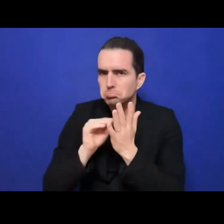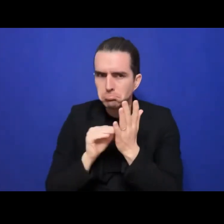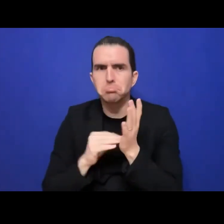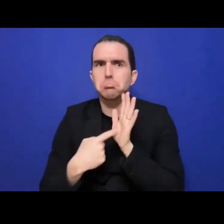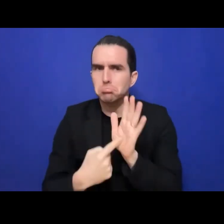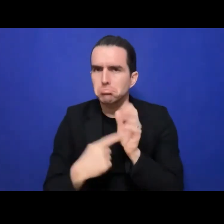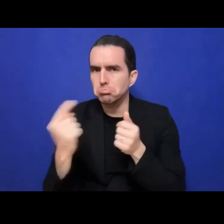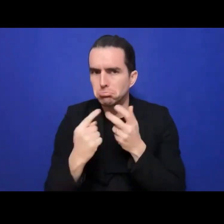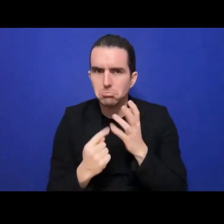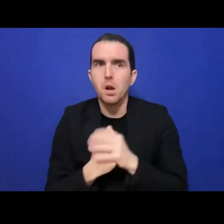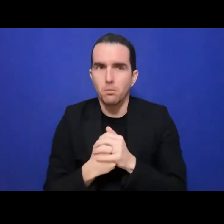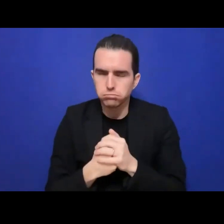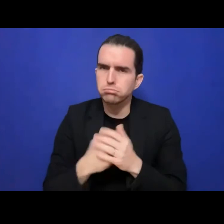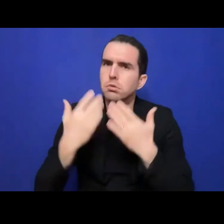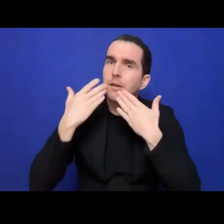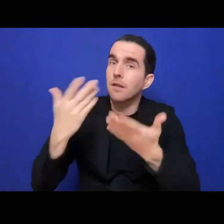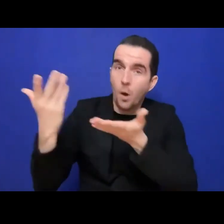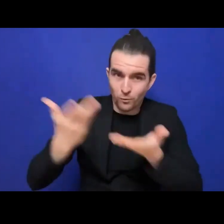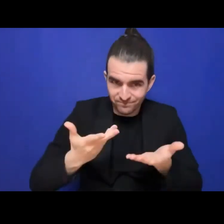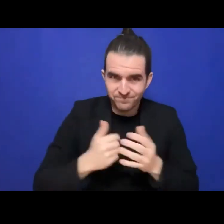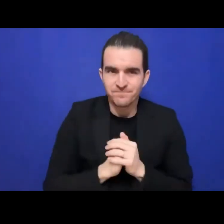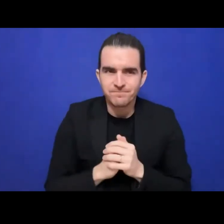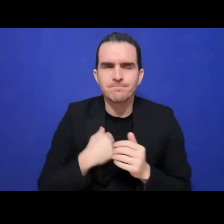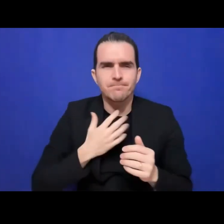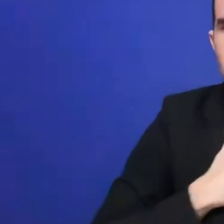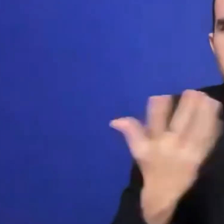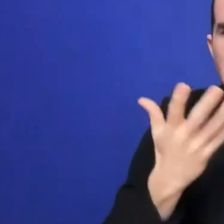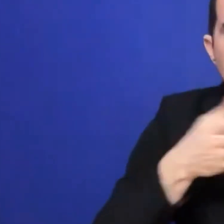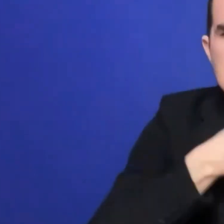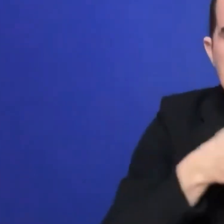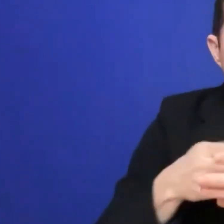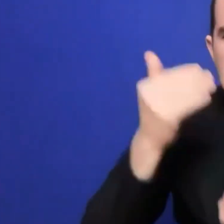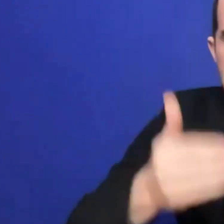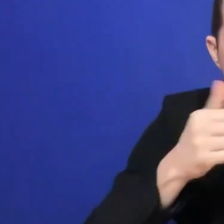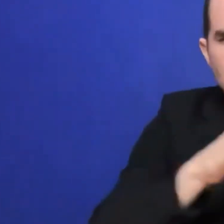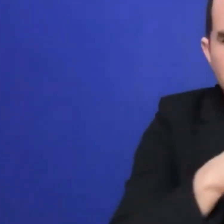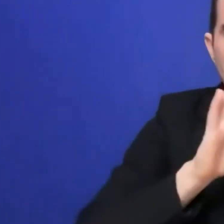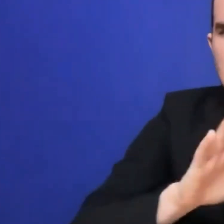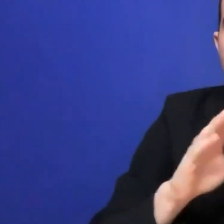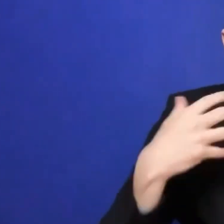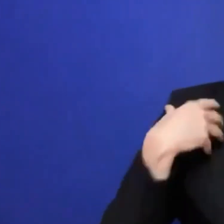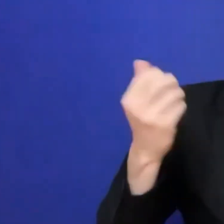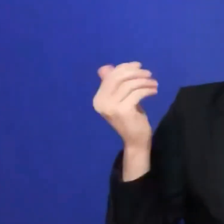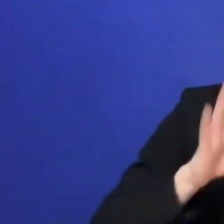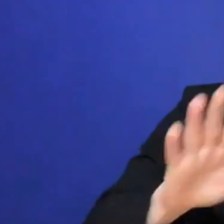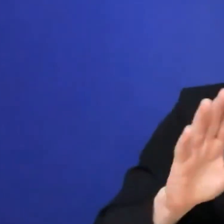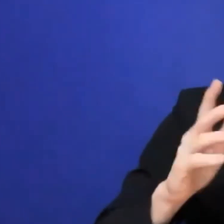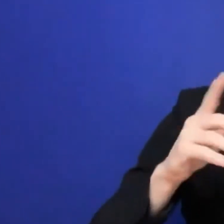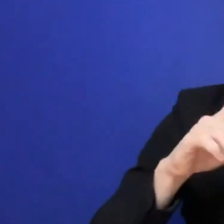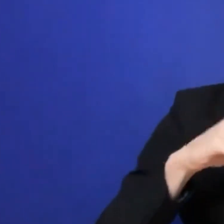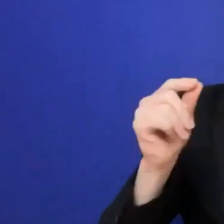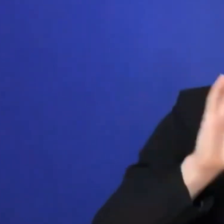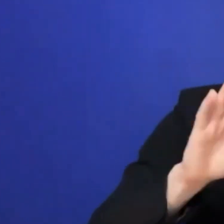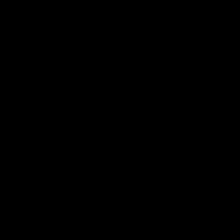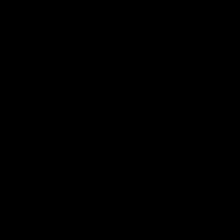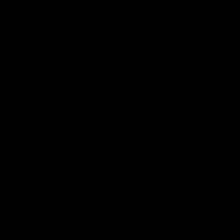Japan, a high-income country? Over to you. Thank you so much for this opportunity. We're very honored to share